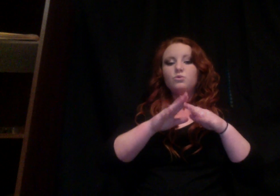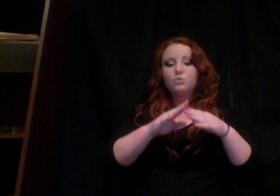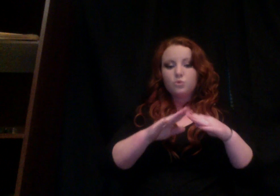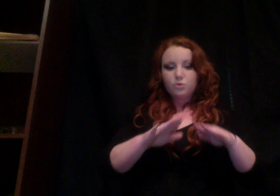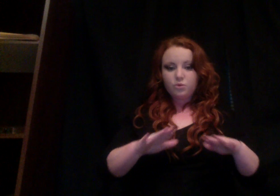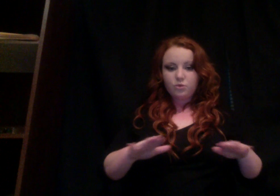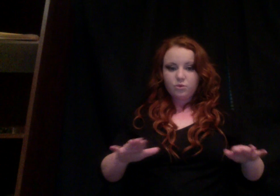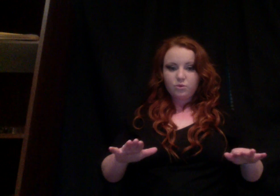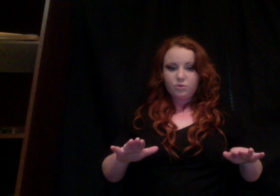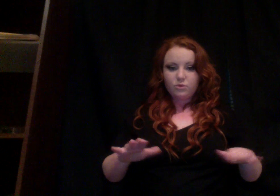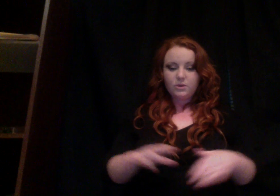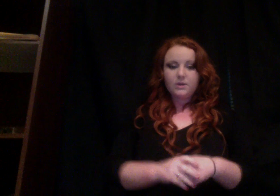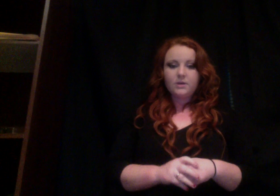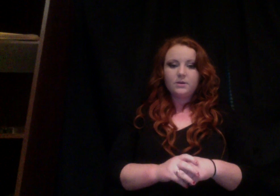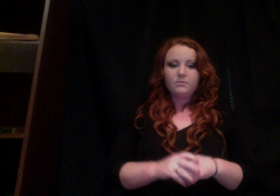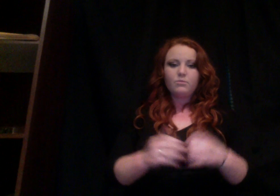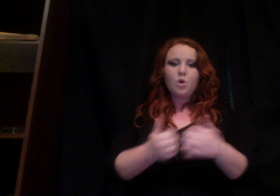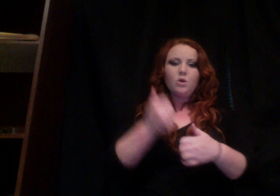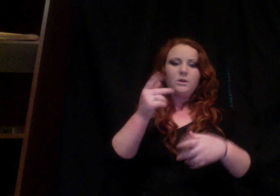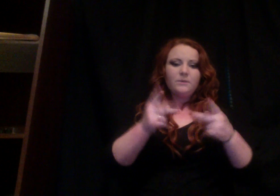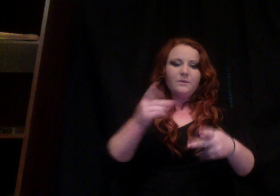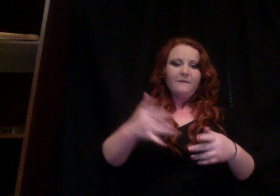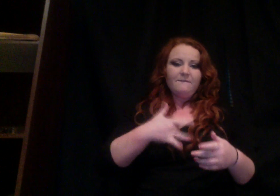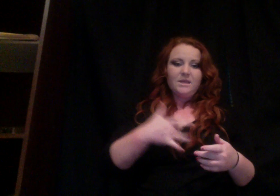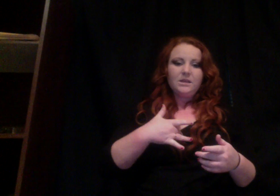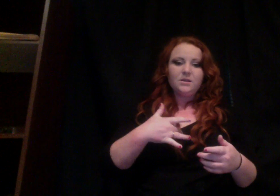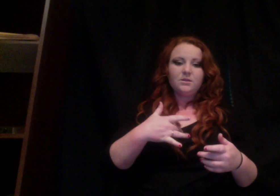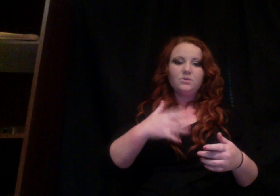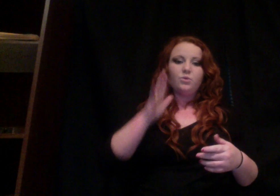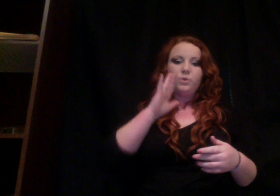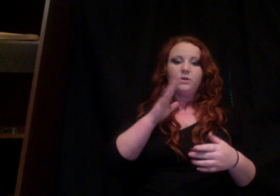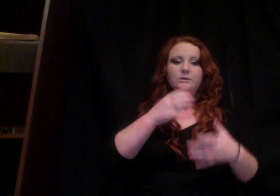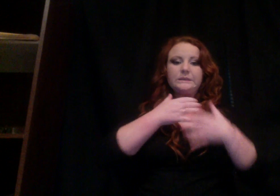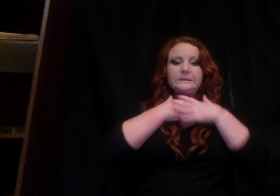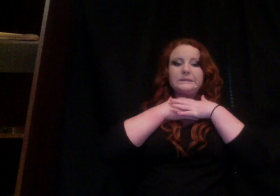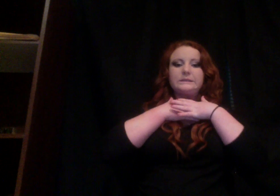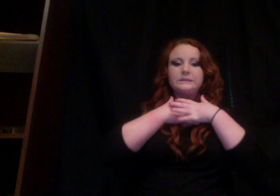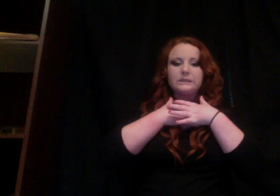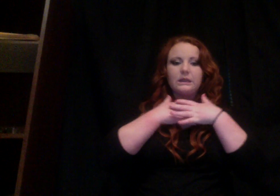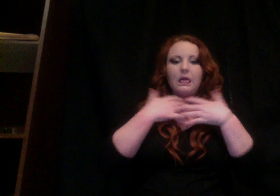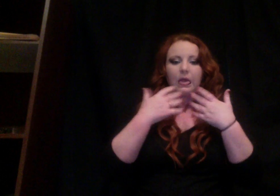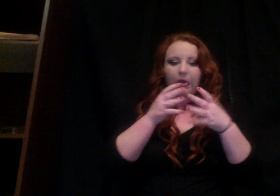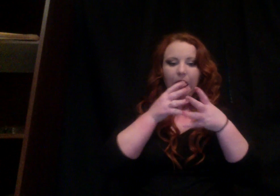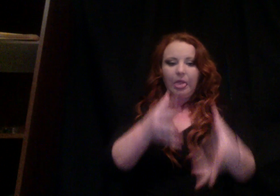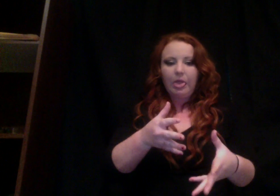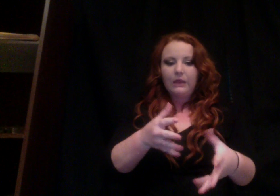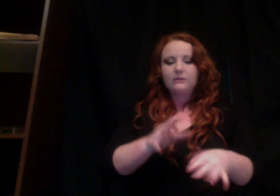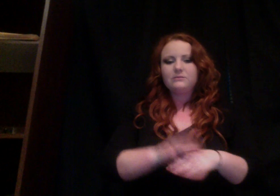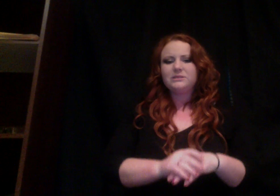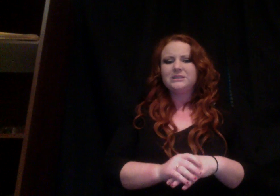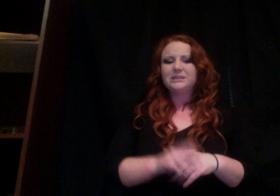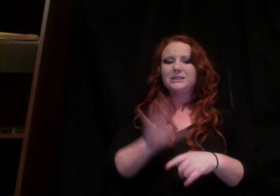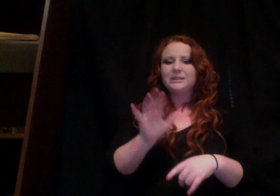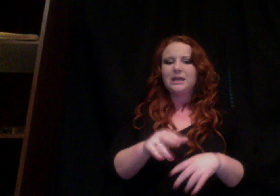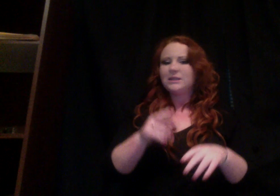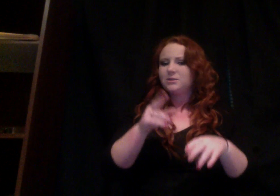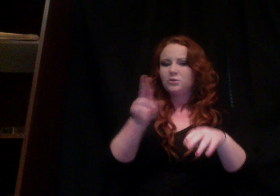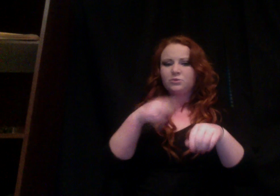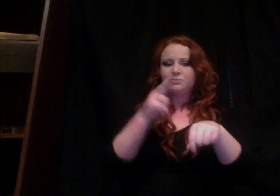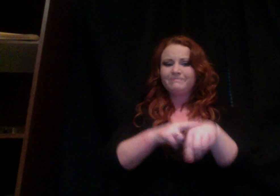most people are afraid they're going to choke or gag. This is actually very unusual. The scope the doctor uses is this